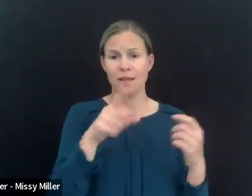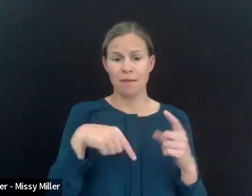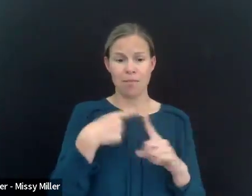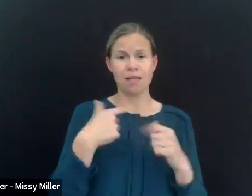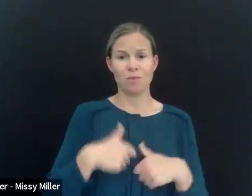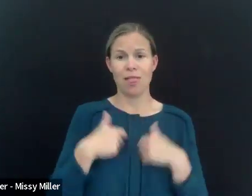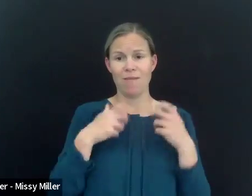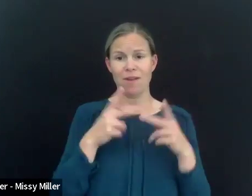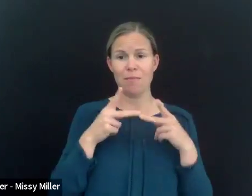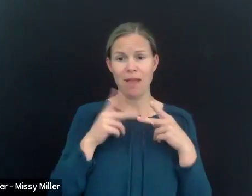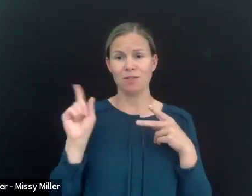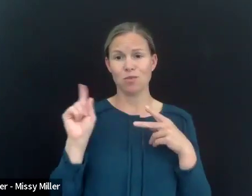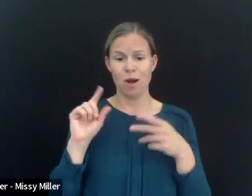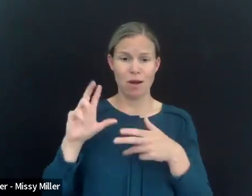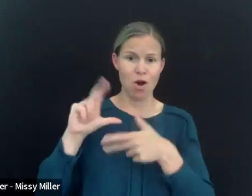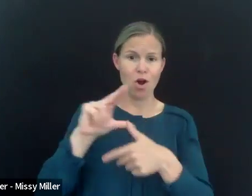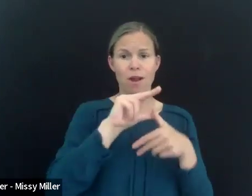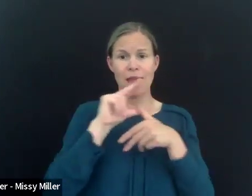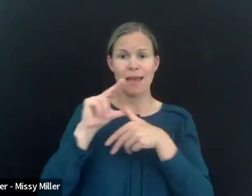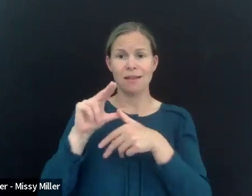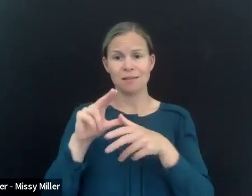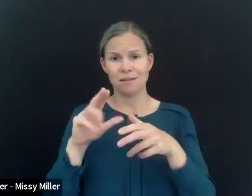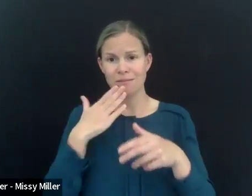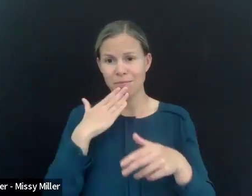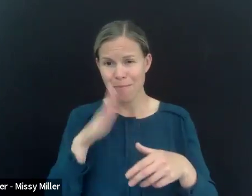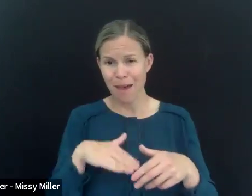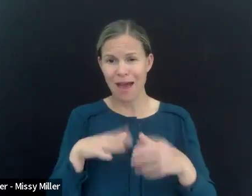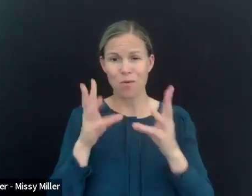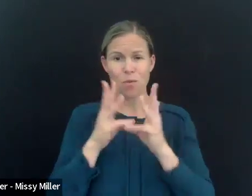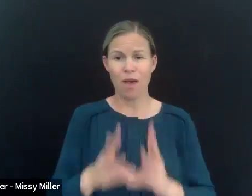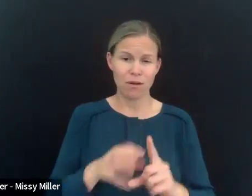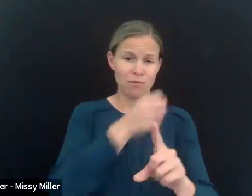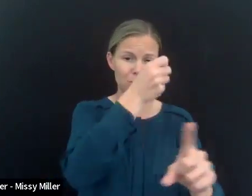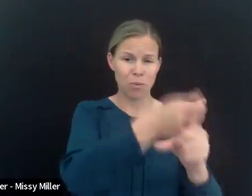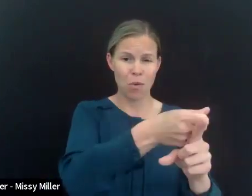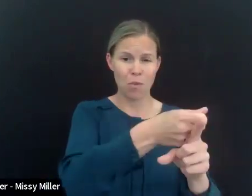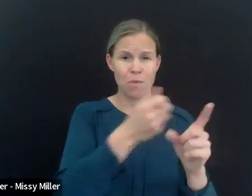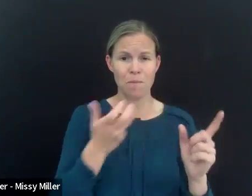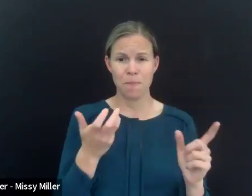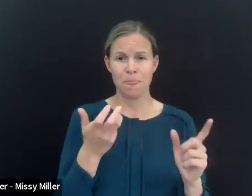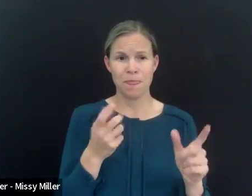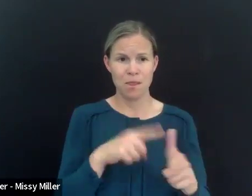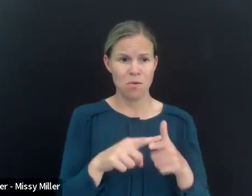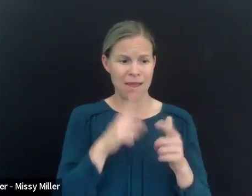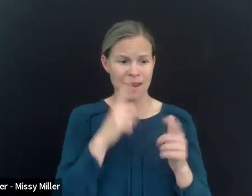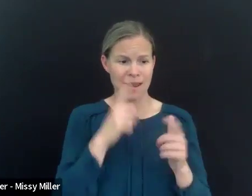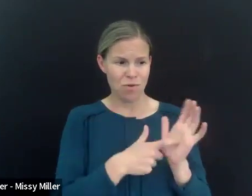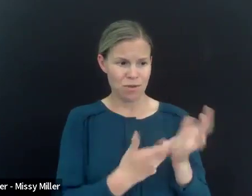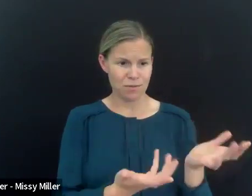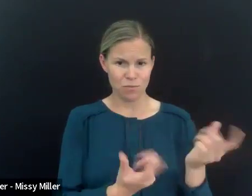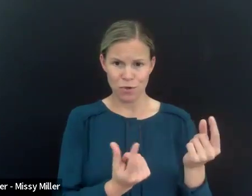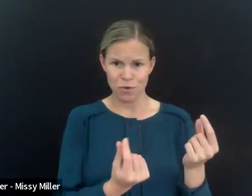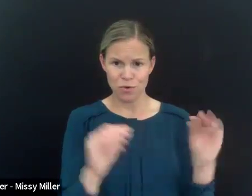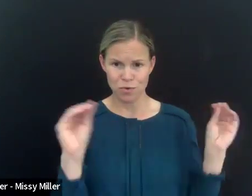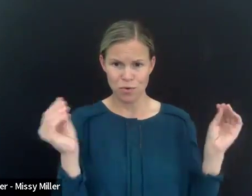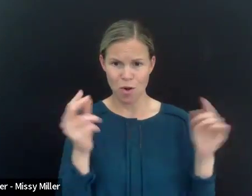right? So what happens in emergencies? When there's no infrastructure, there's no hospitals, there's no teams down here. So I